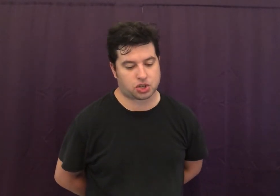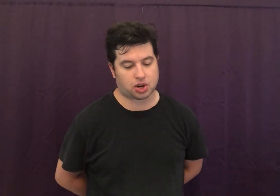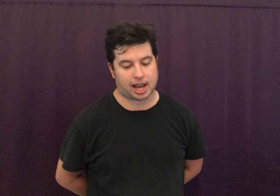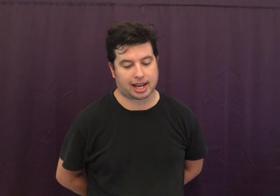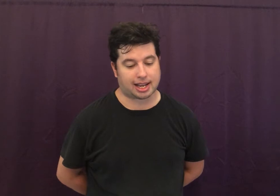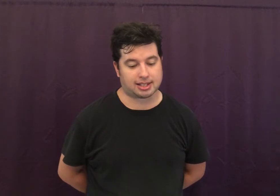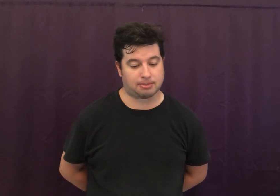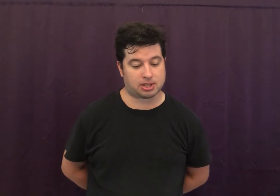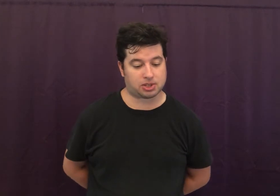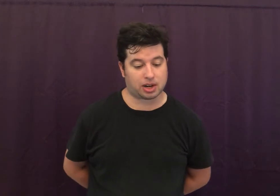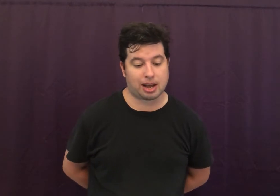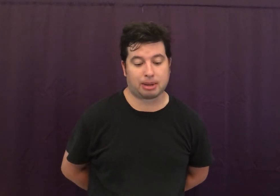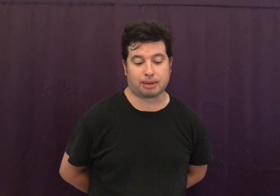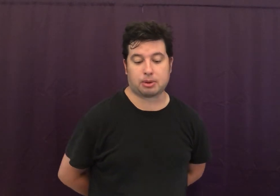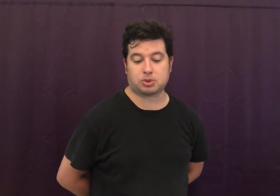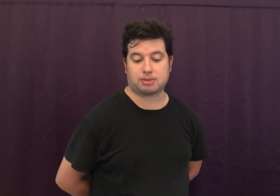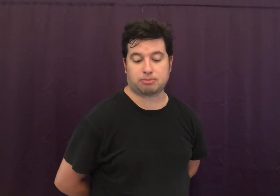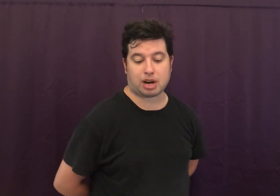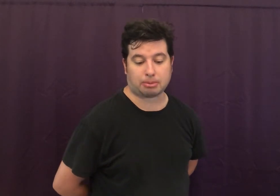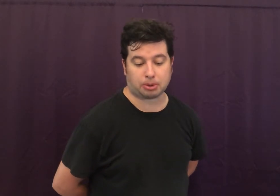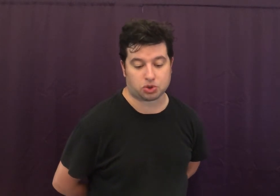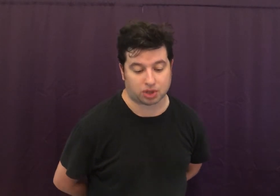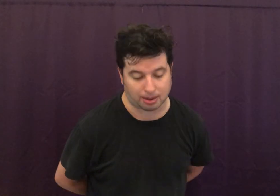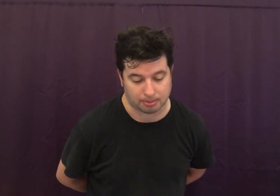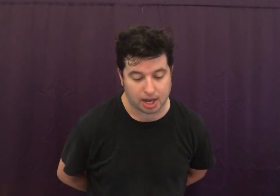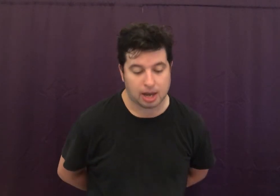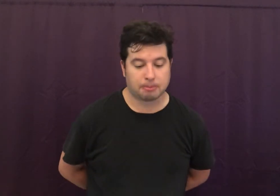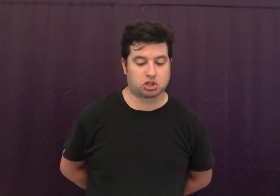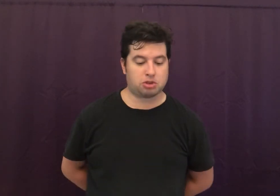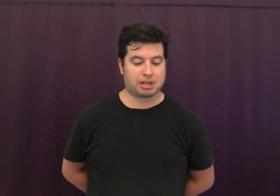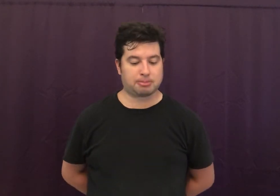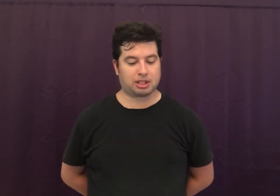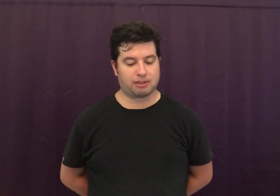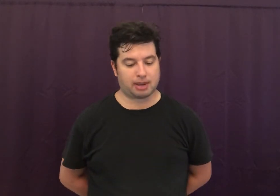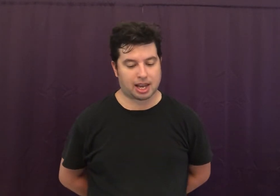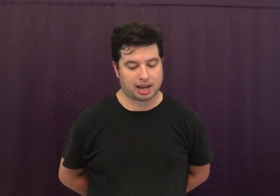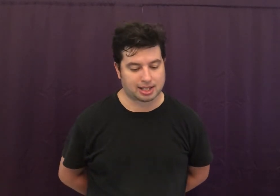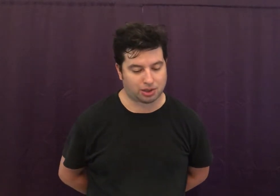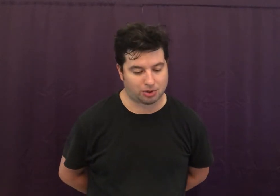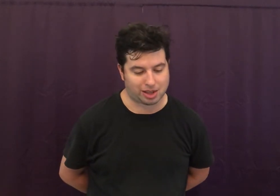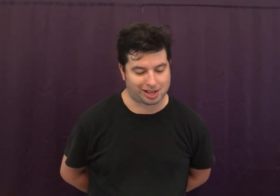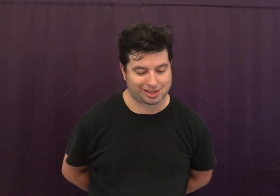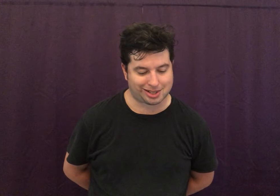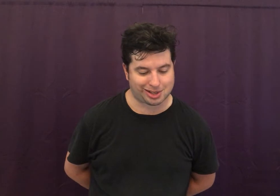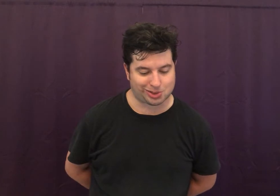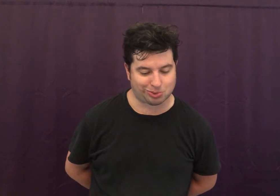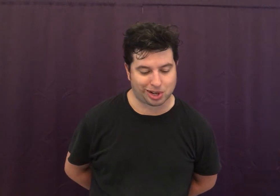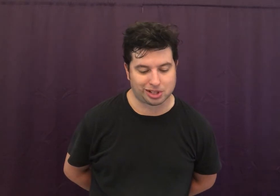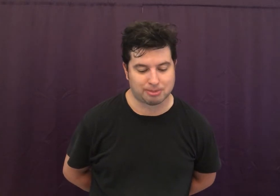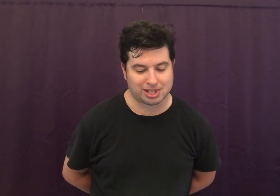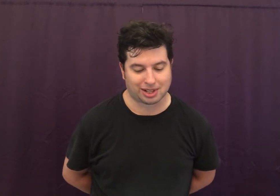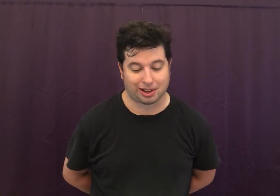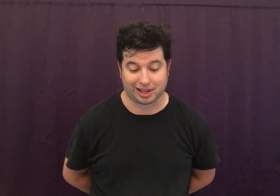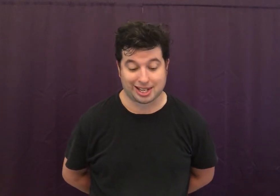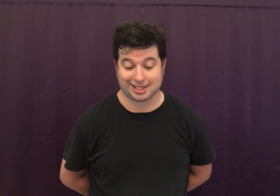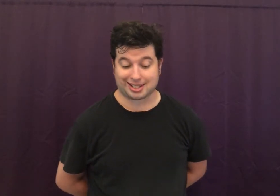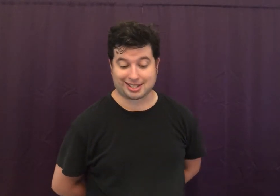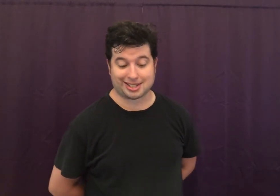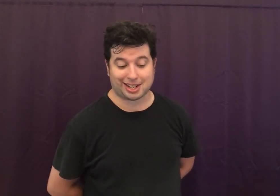try, I can't seem to describe like a most improbable dream. But you must believe me, and I tell you this, as real as my skull, and it does exist. Here,